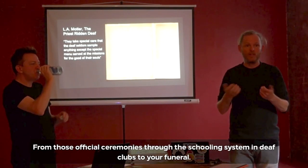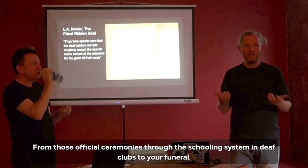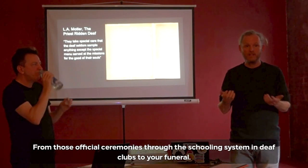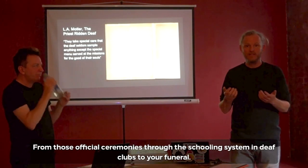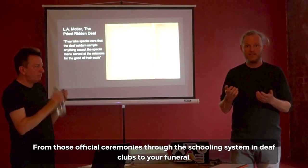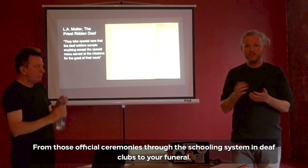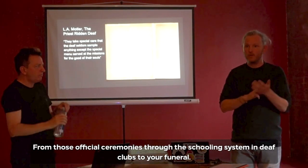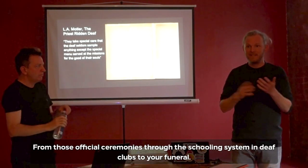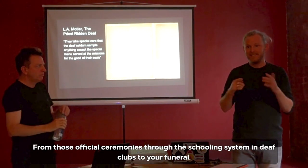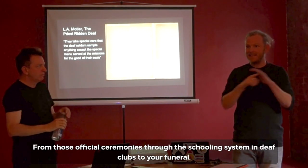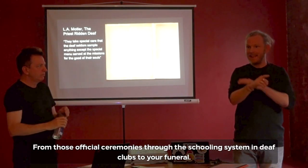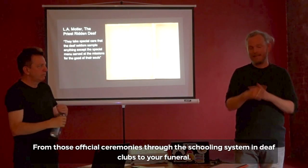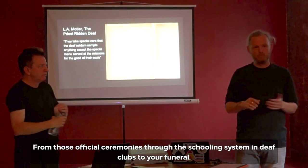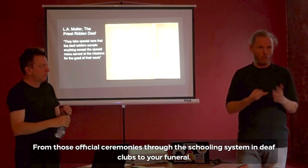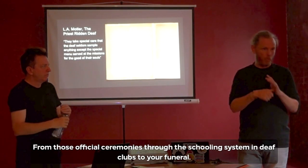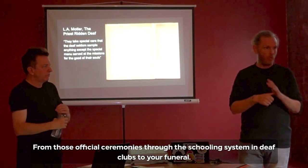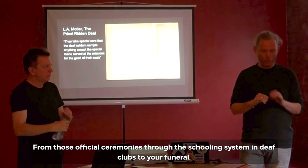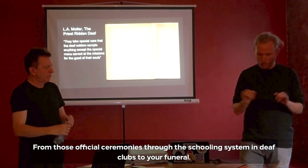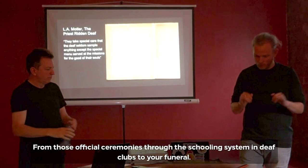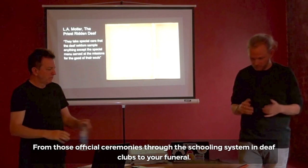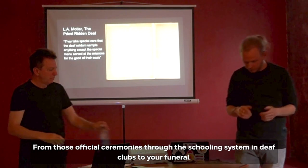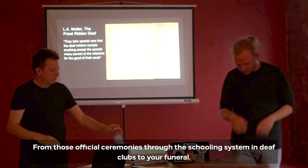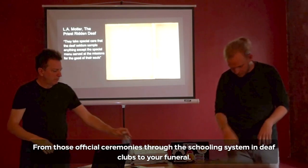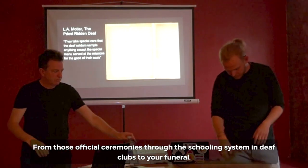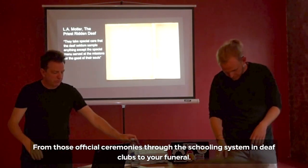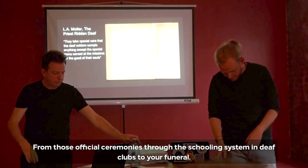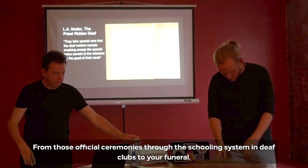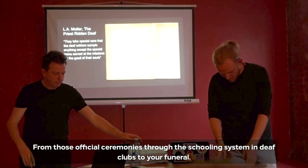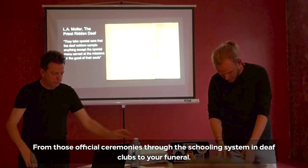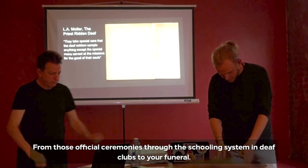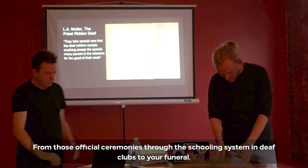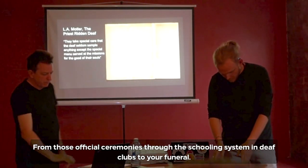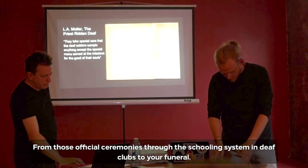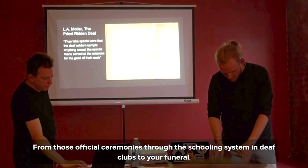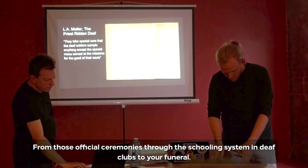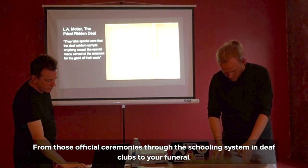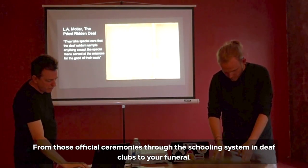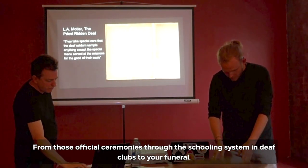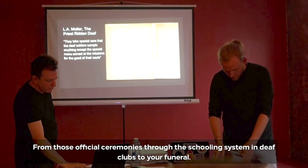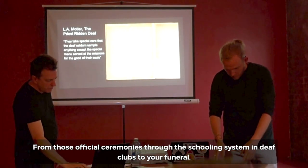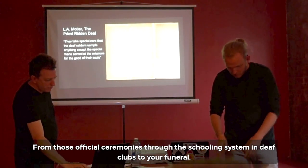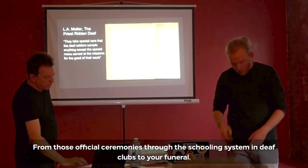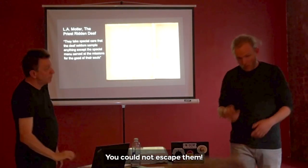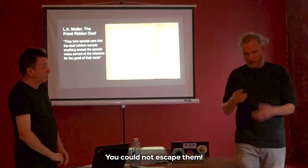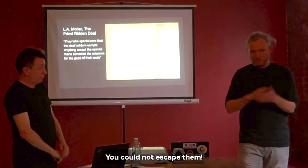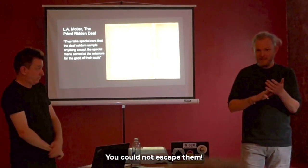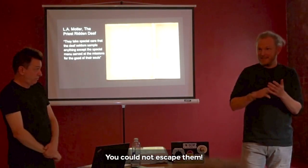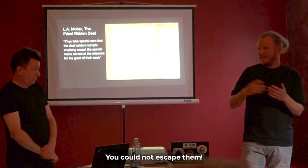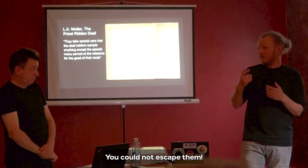You know, from those official ceremonies through the schooling system, into deaf clubs, to your